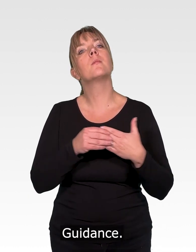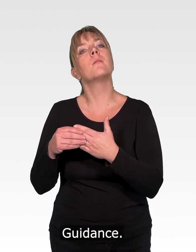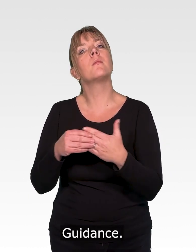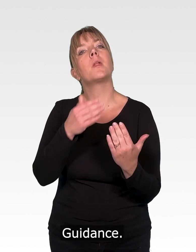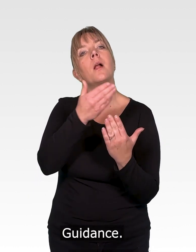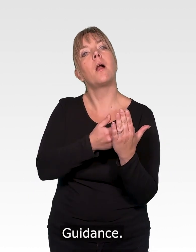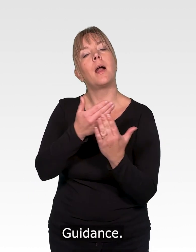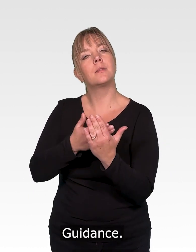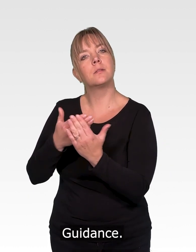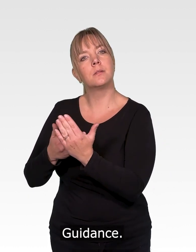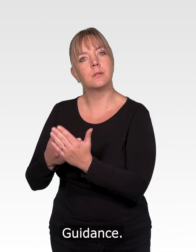Guidance.